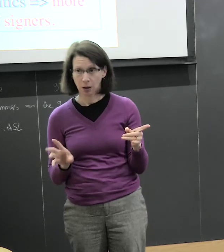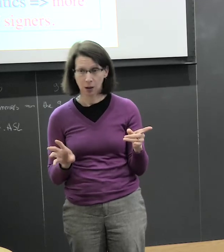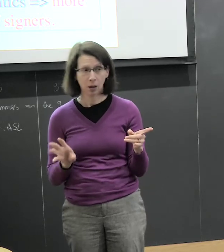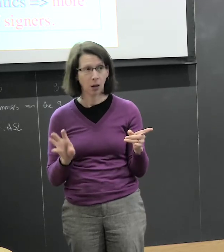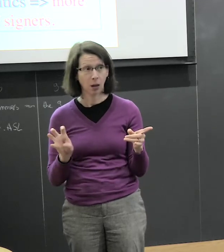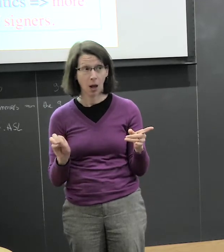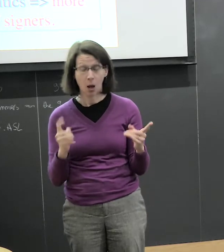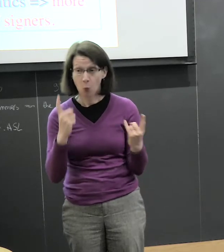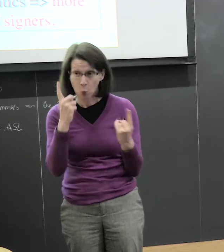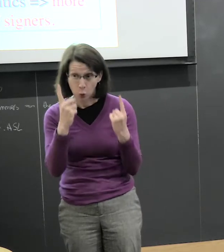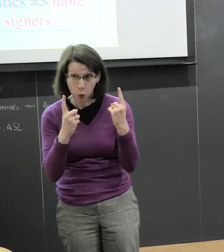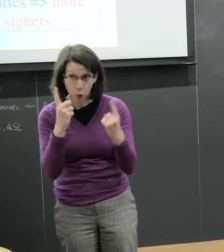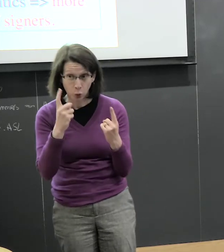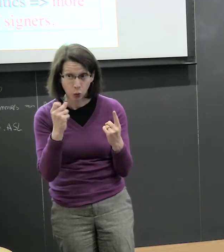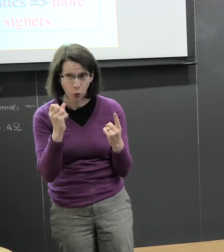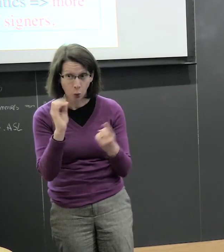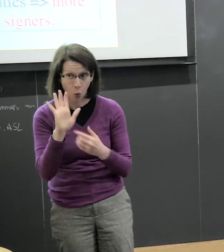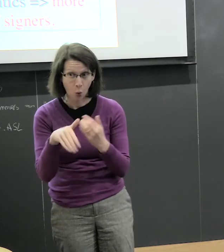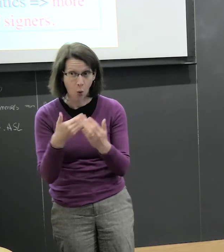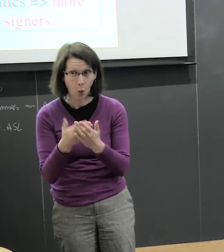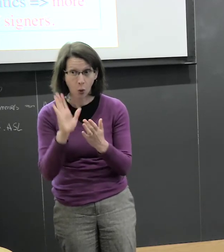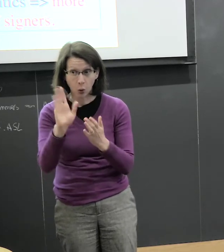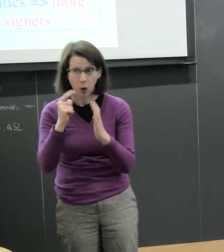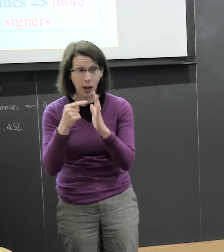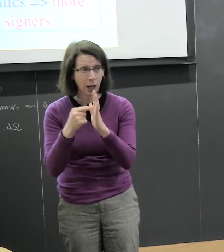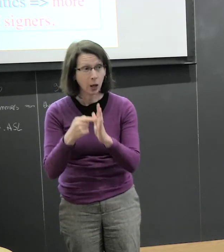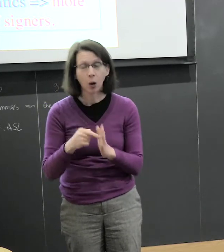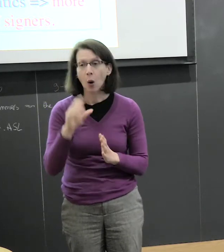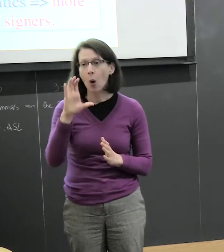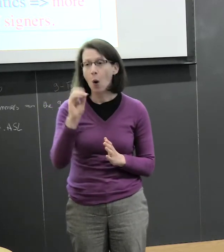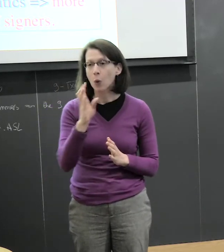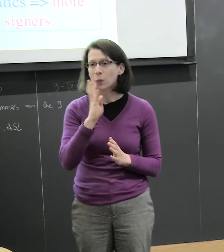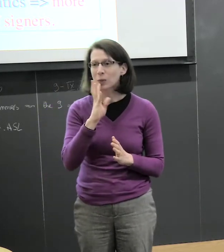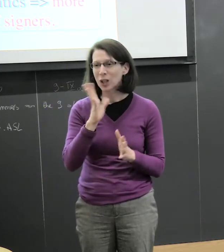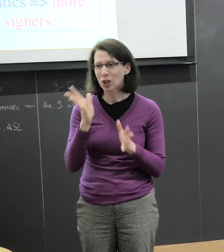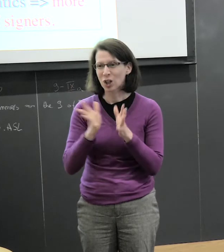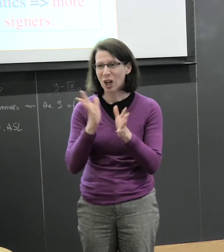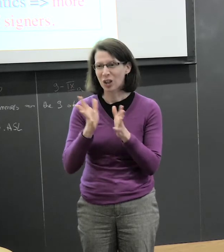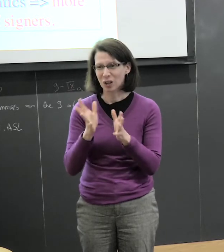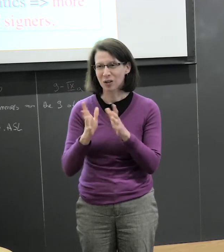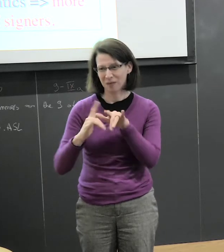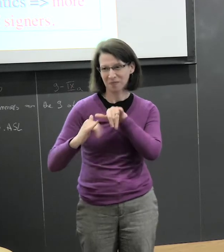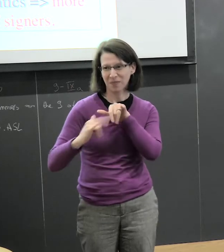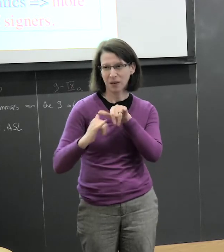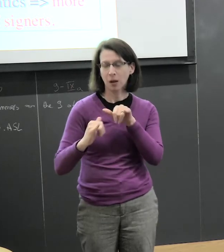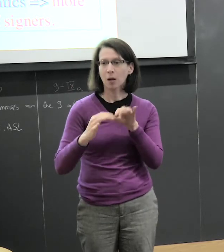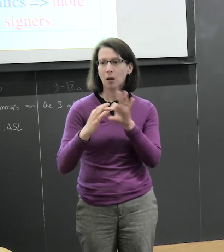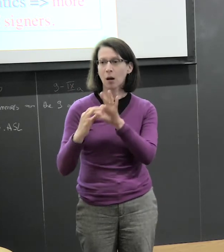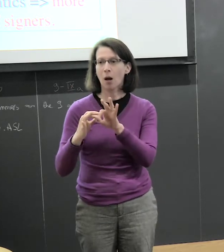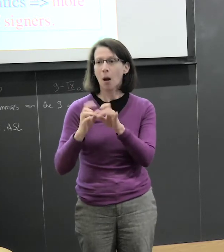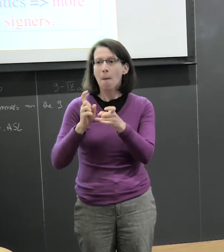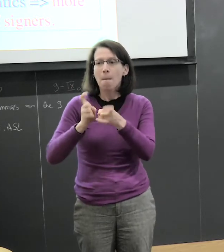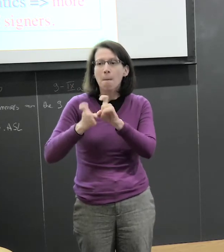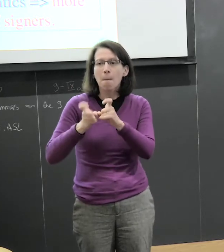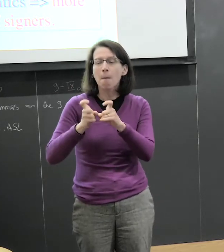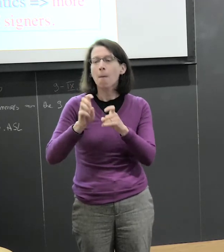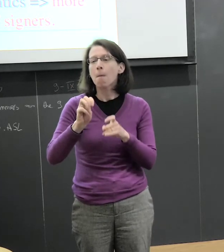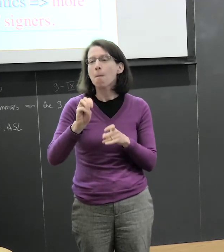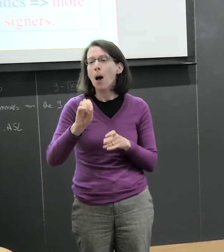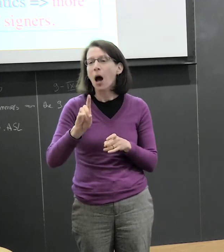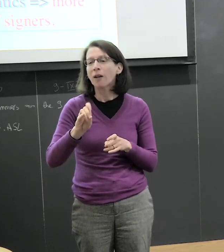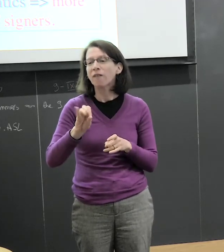Yes, so I was only, so I think all your examples of cross speech gestures basically correspond to modifiers, mm-hmm. like basically adverbs or adjectives.